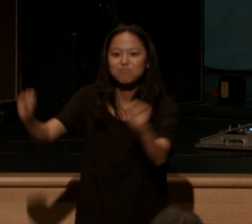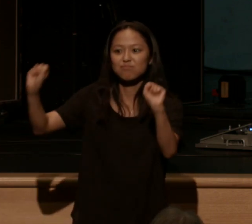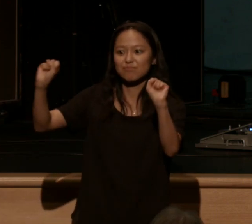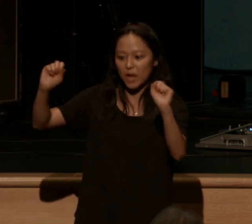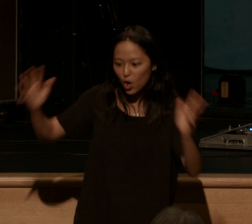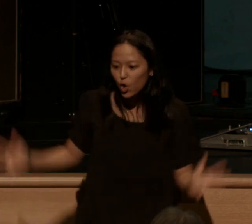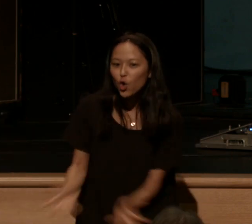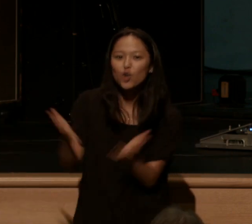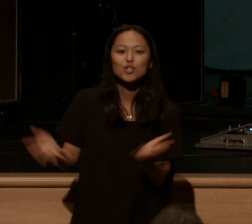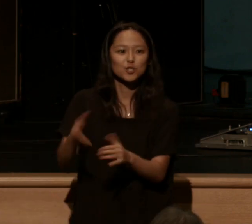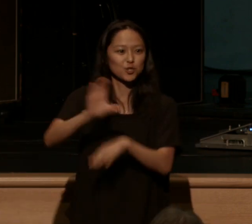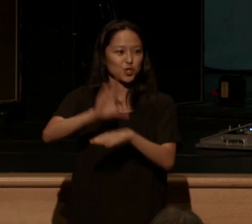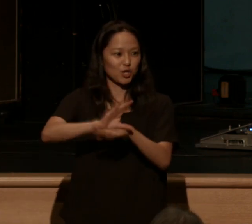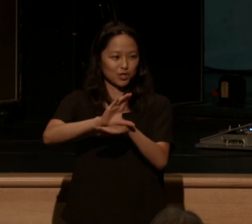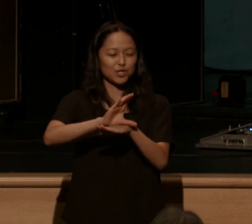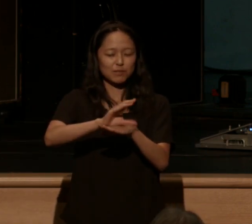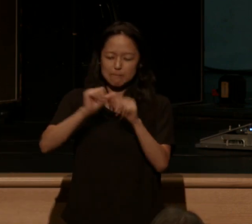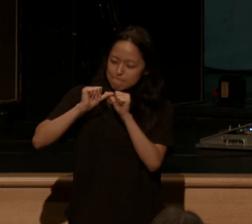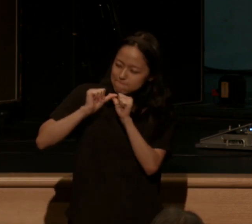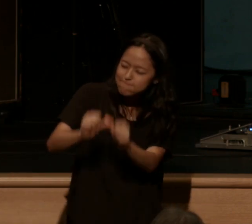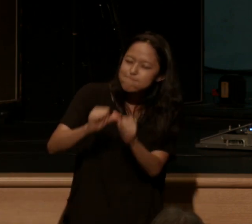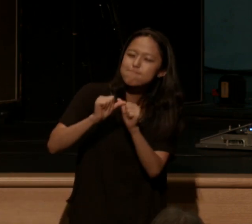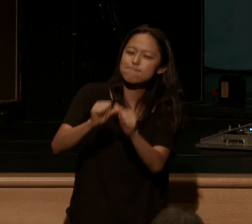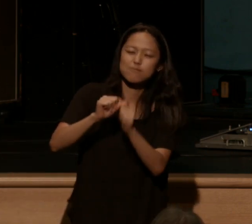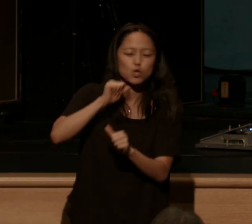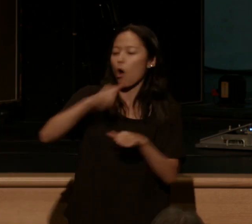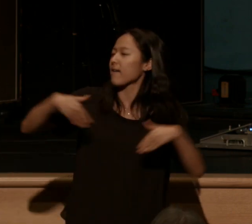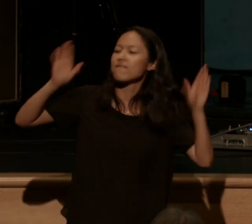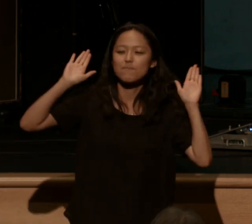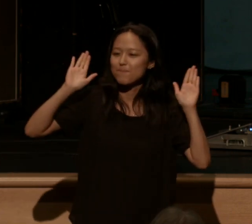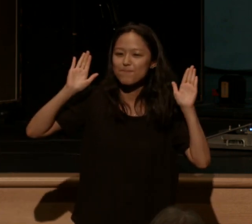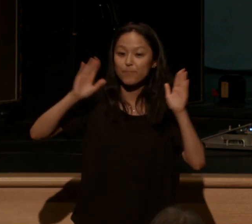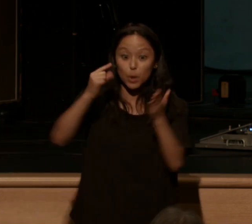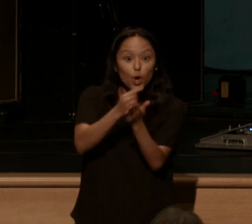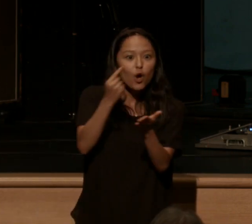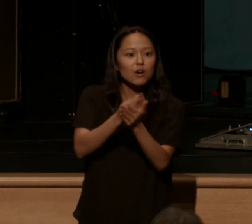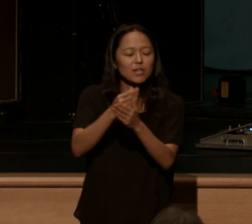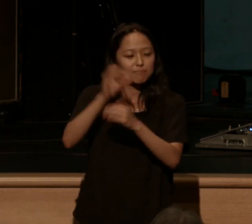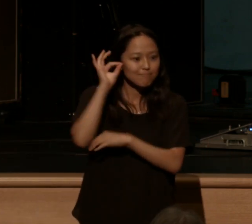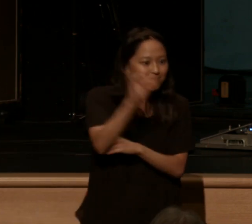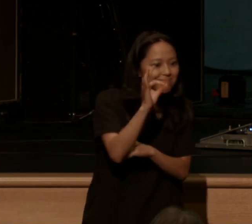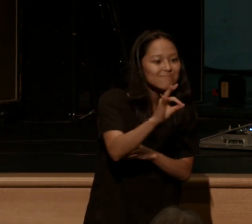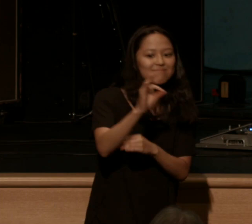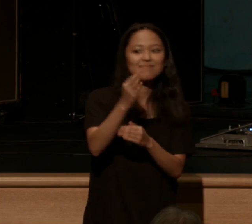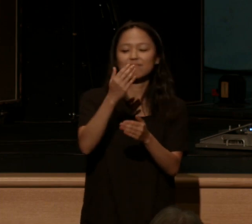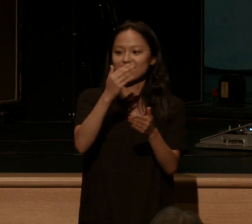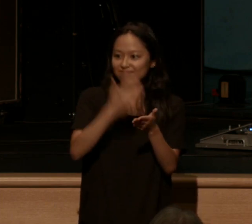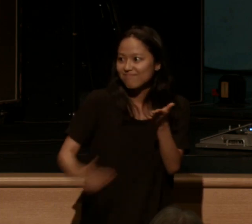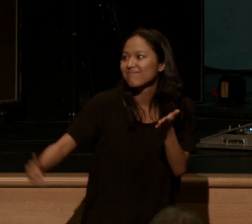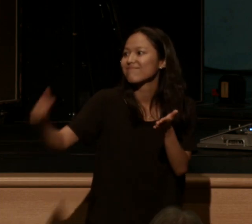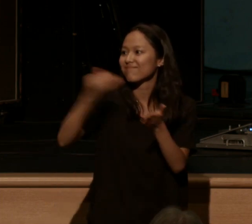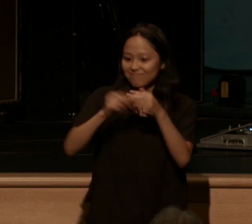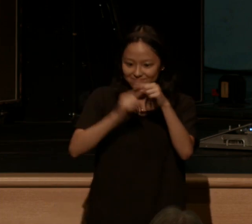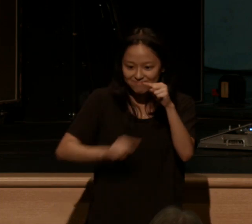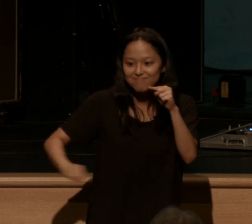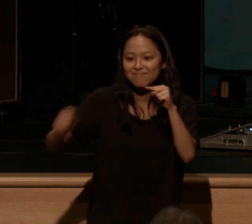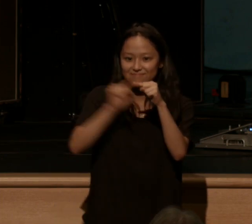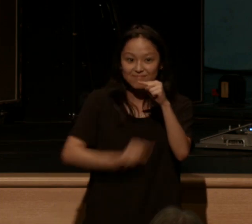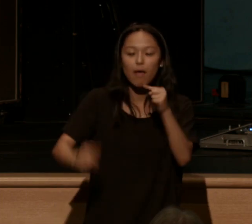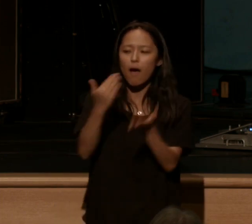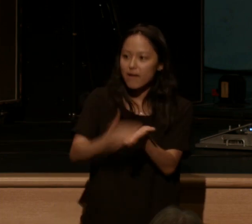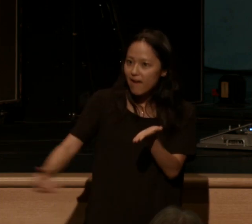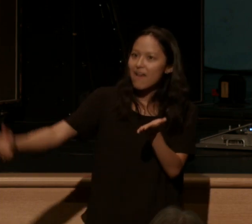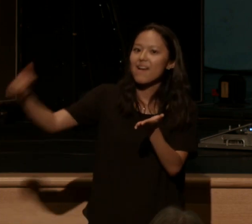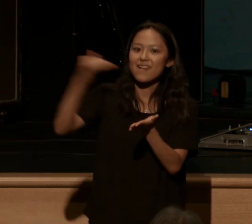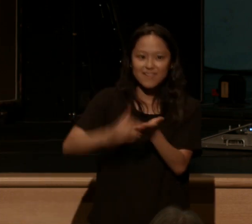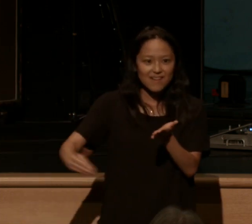and encourages his church to persevere and to not give up. And then the gospel is preached again and repeat cycle. That happens over and